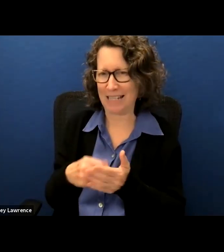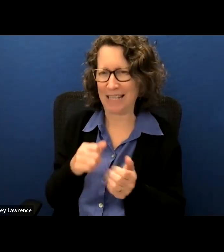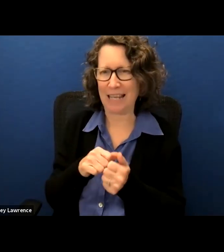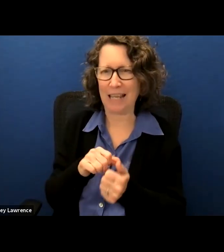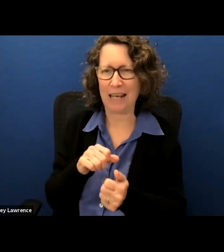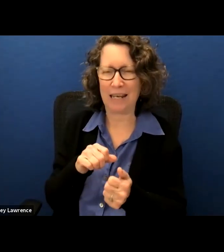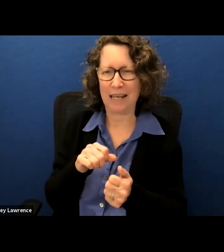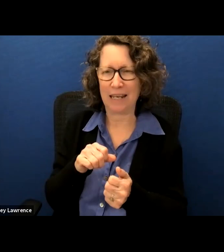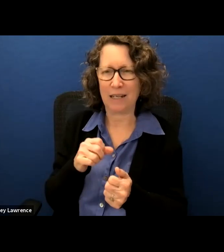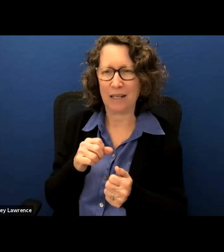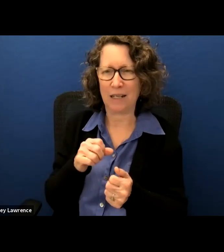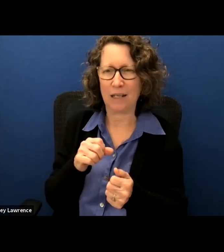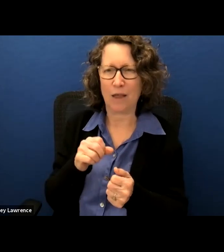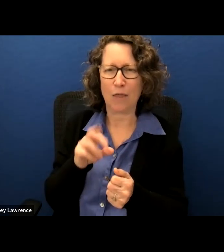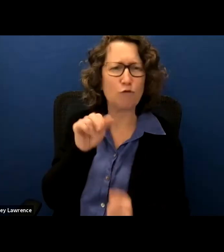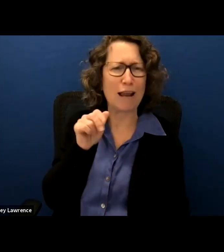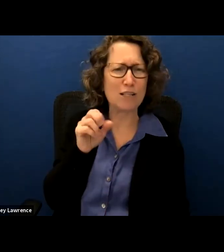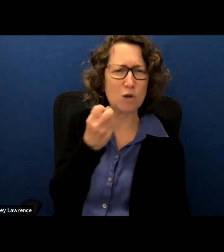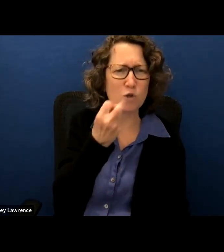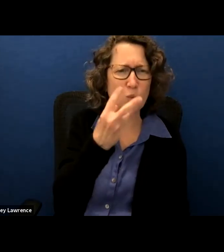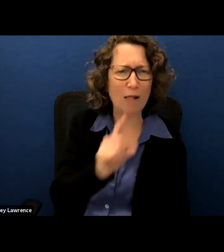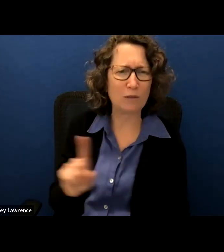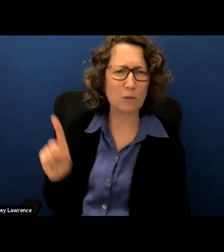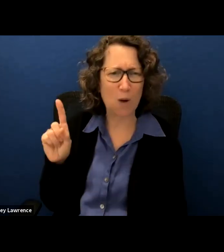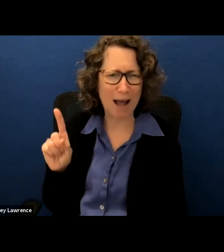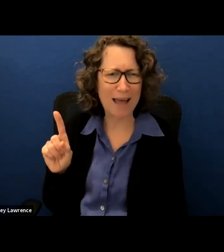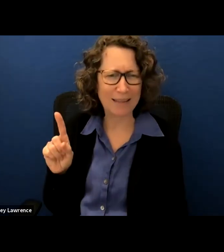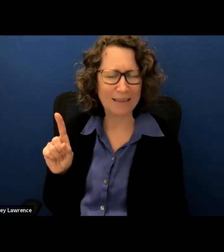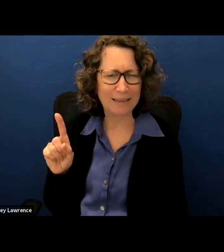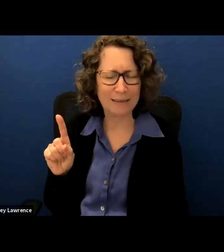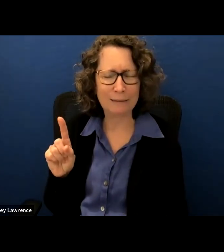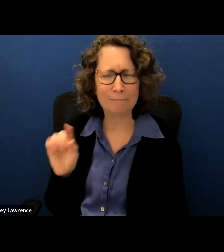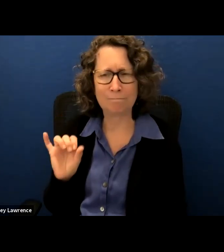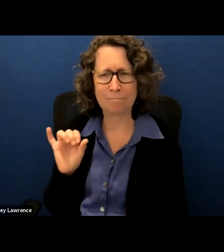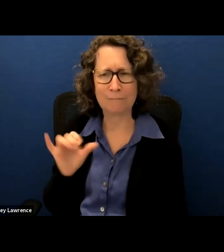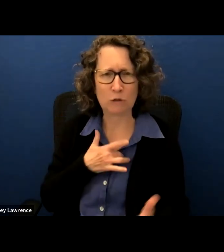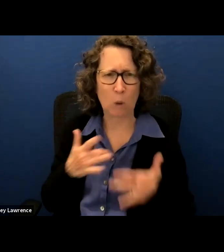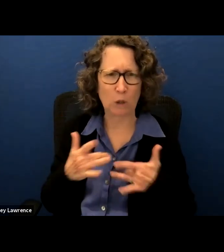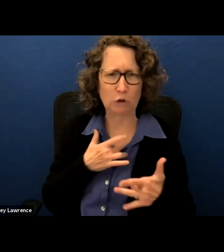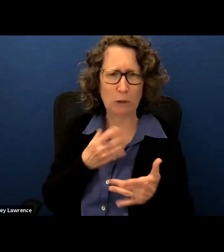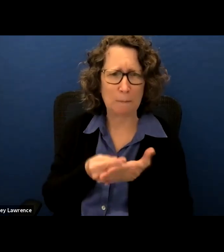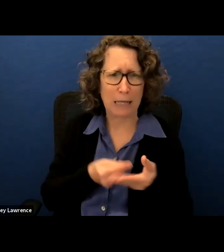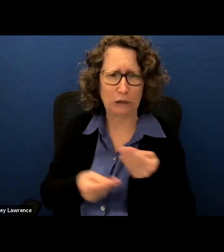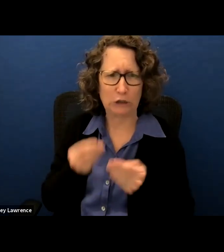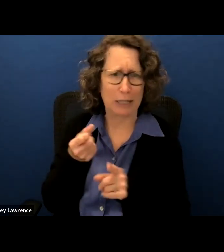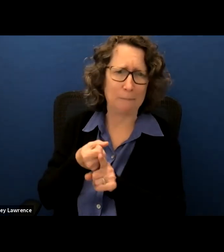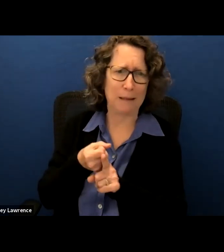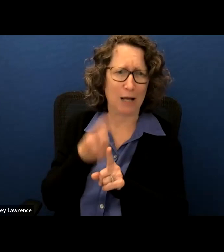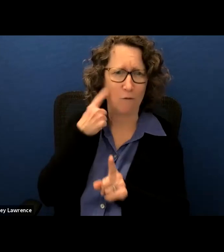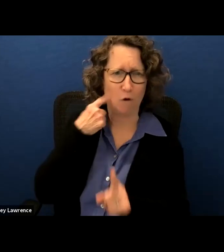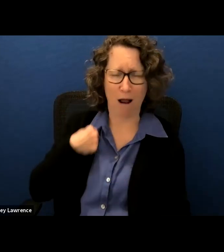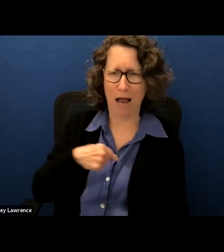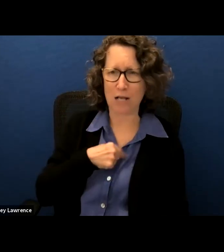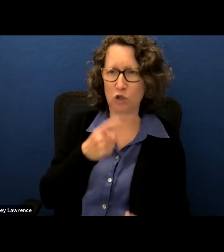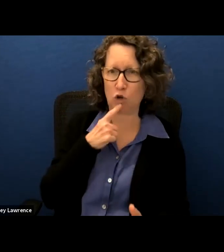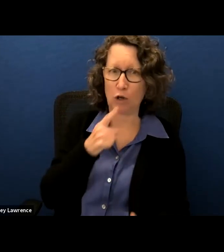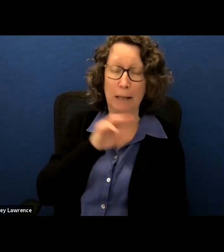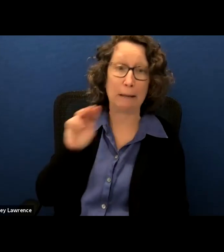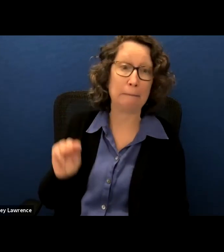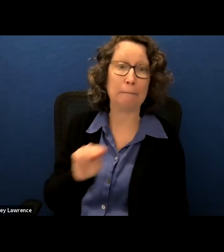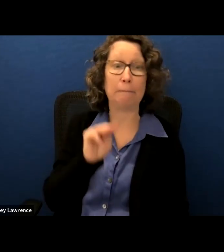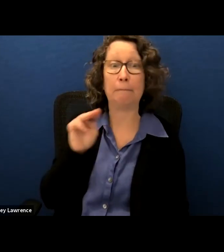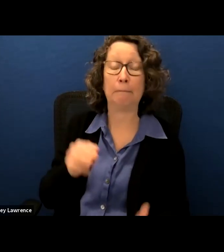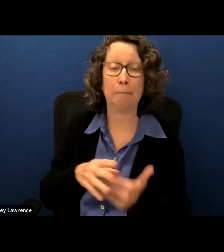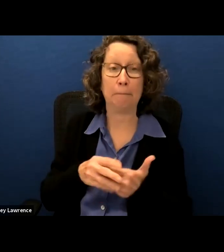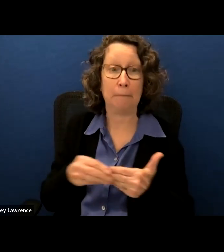ratio is 12-1. So I'm concerned about, number one, the budget impact to us could be millions, I don't